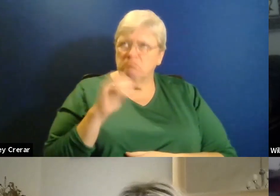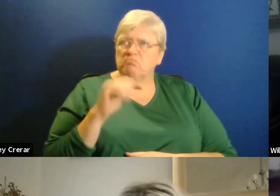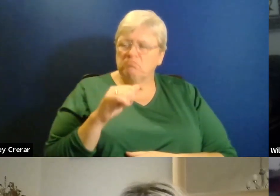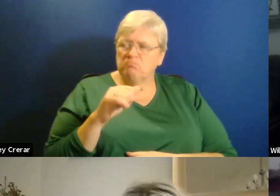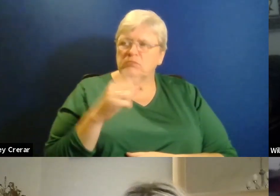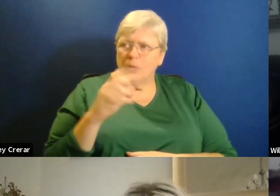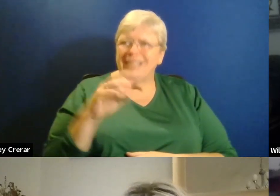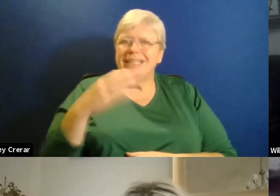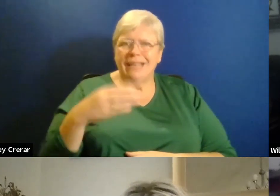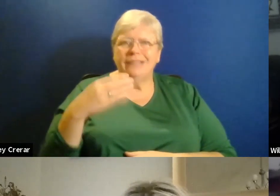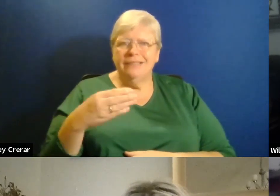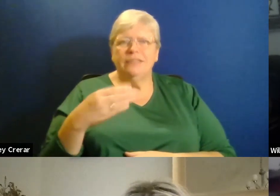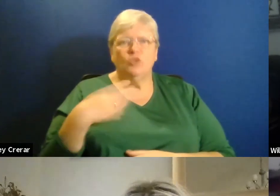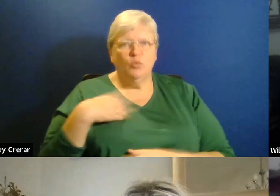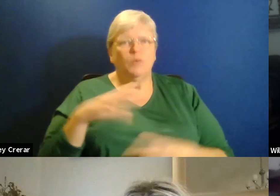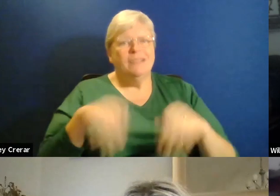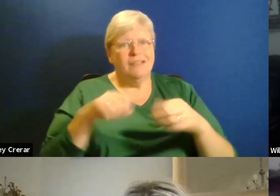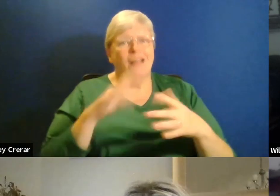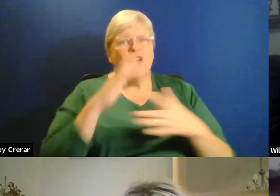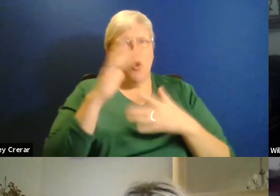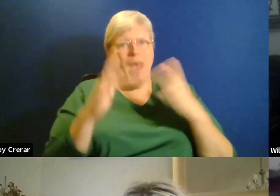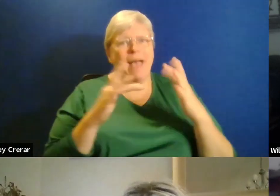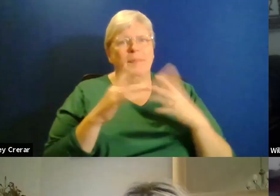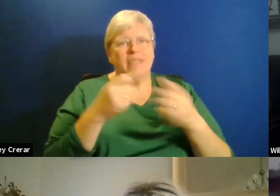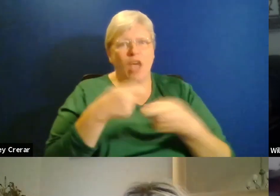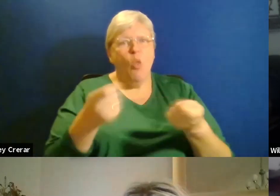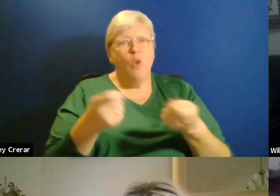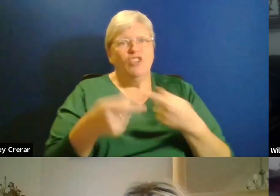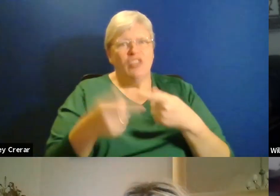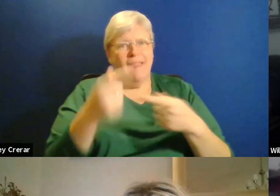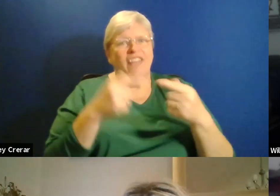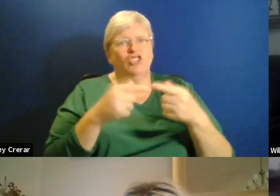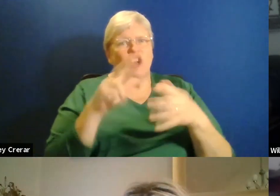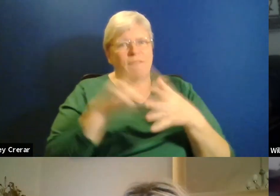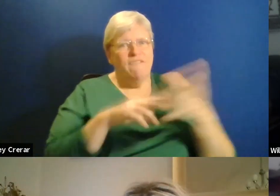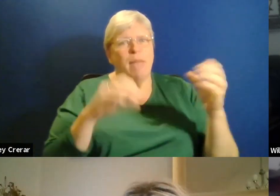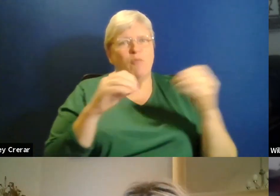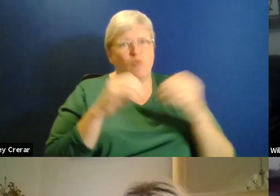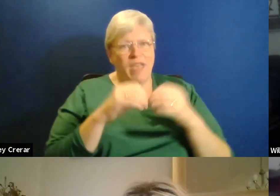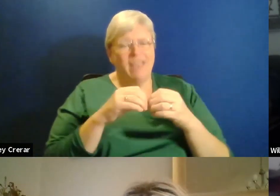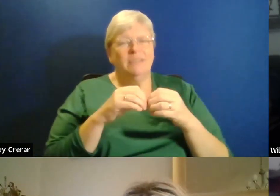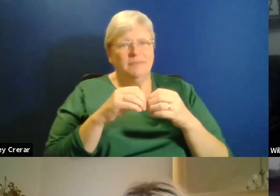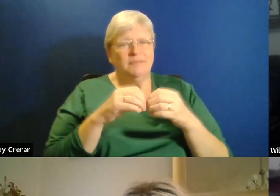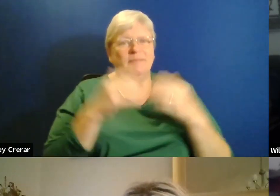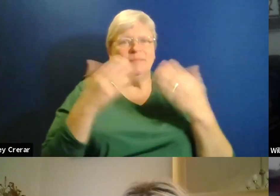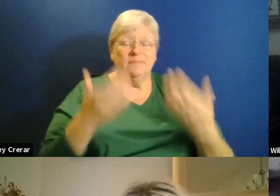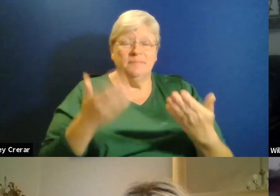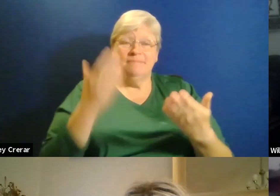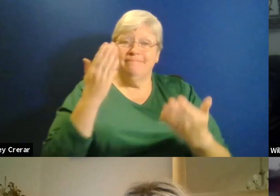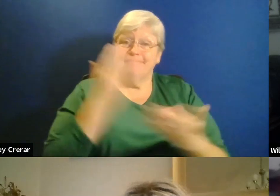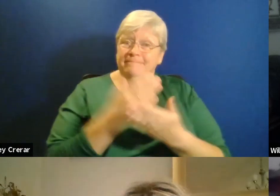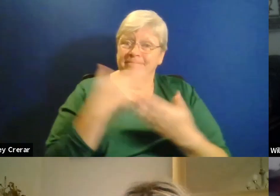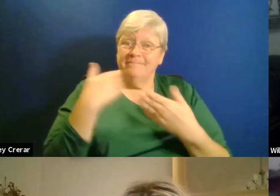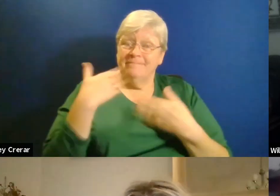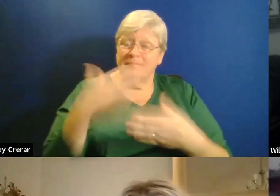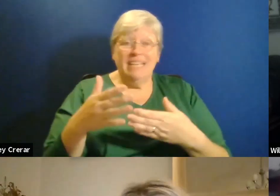eventually started putting the website together, and we launched last year in February. And really, you know, started